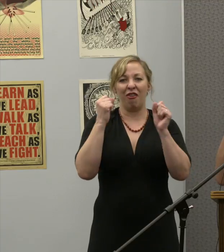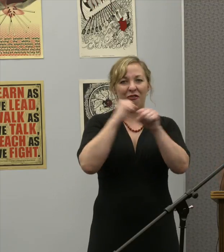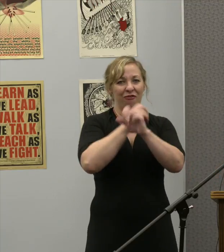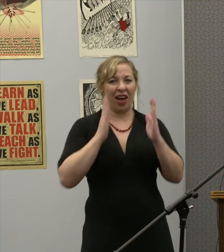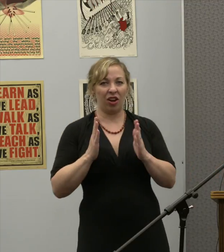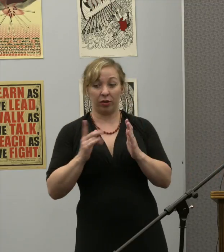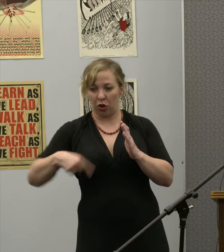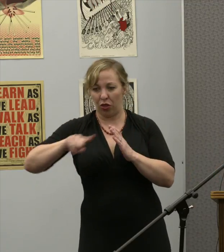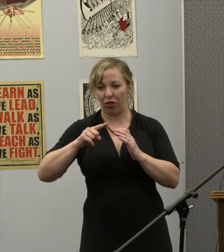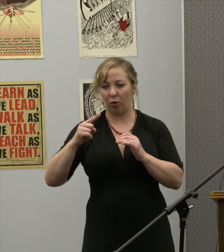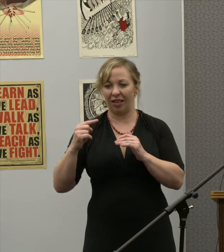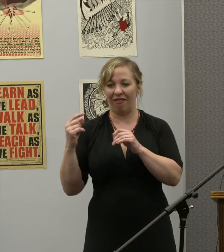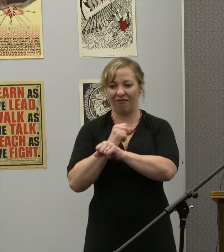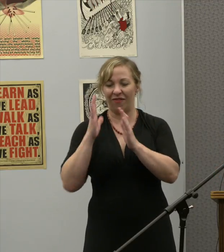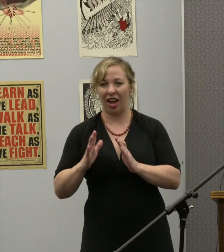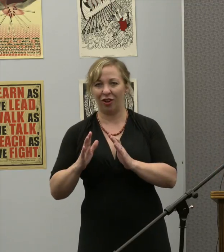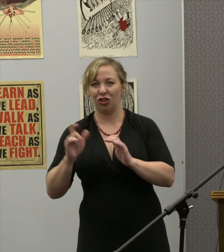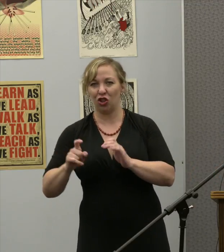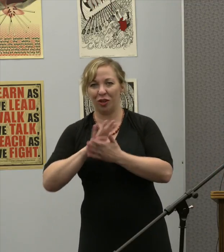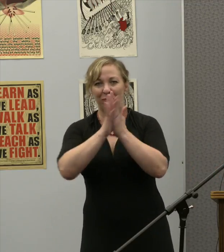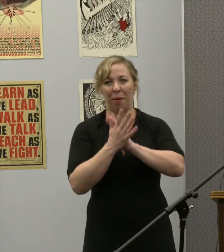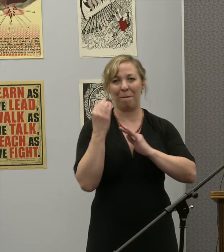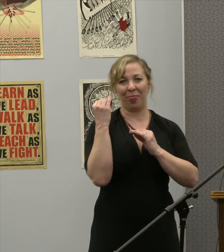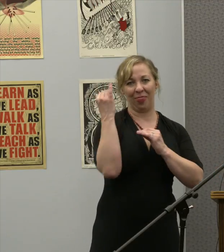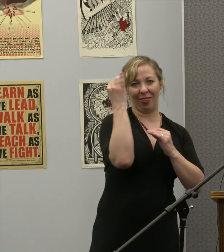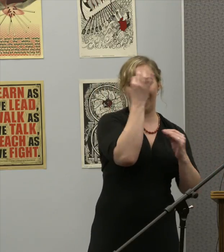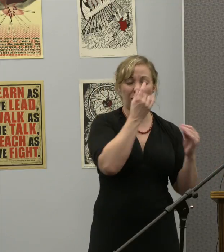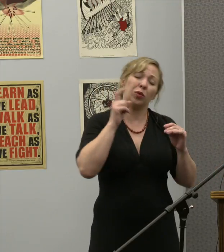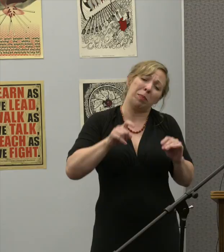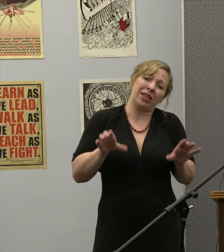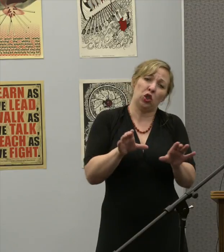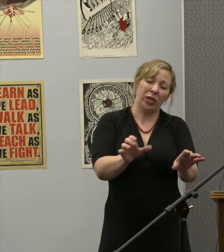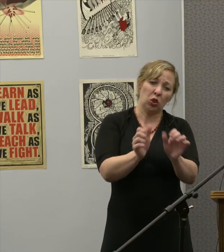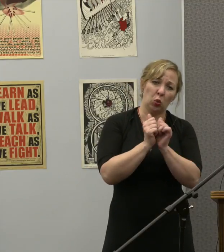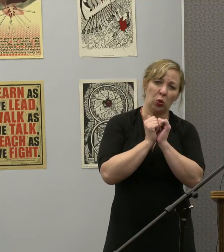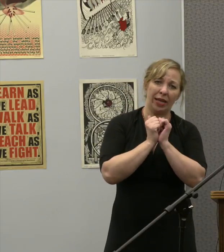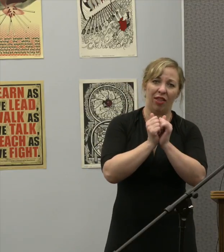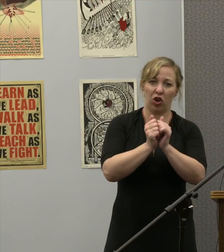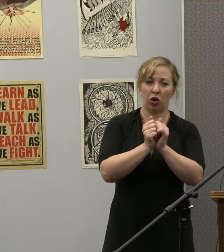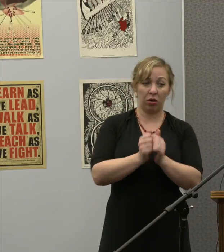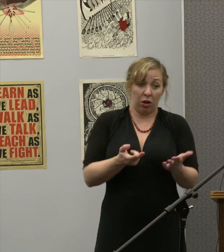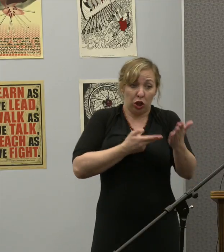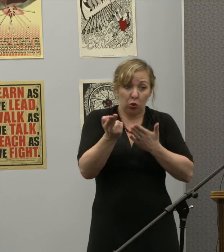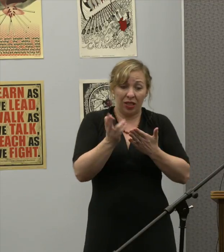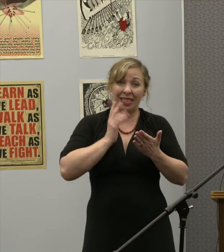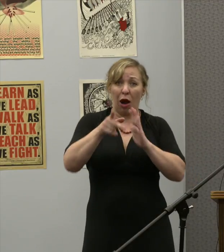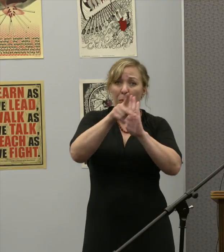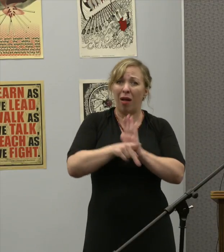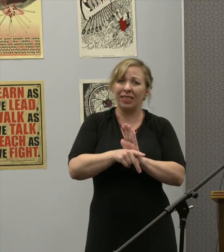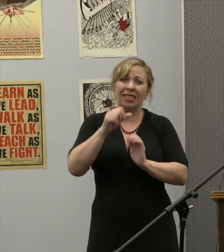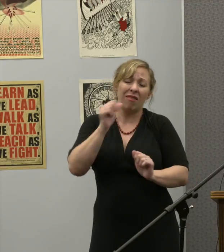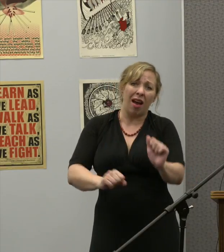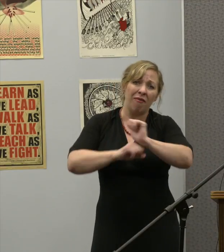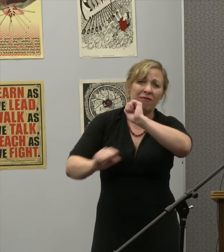all need to be doing this together. The truth is that our policies have not fundamentally valued human